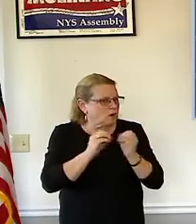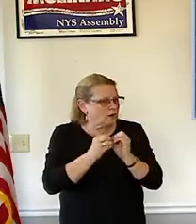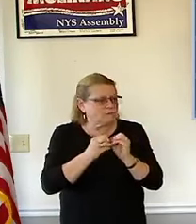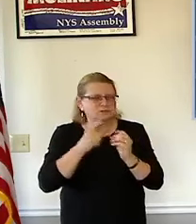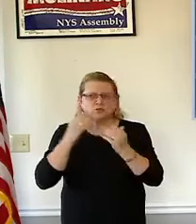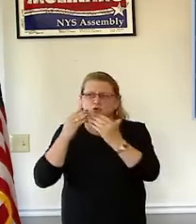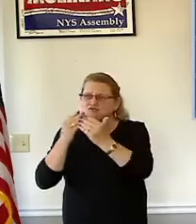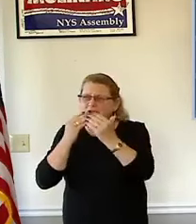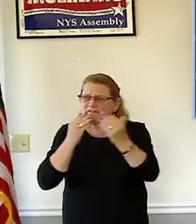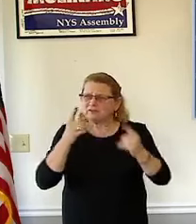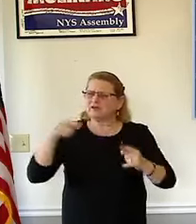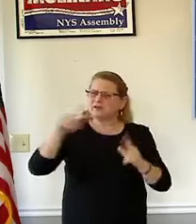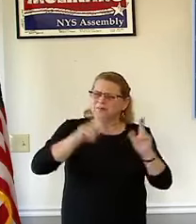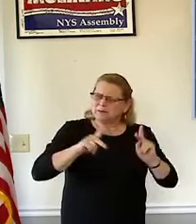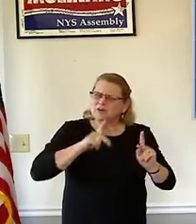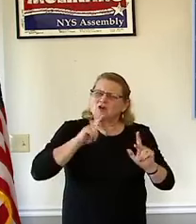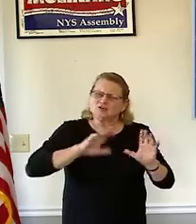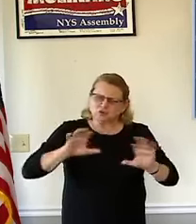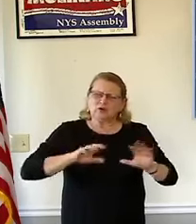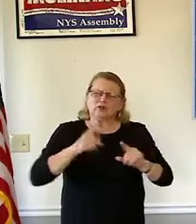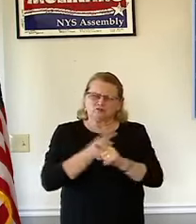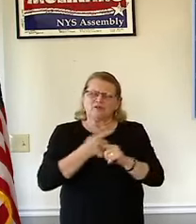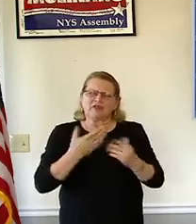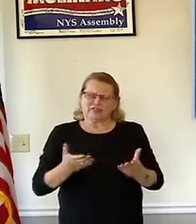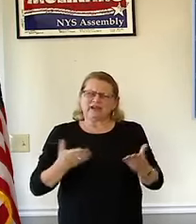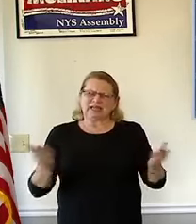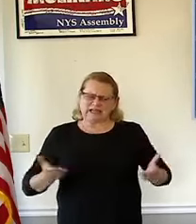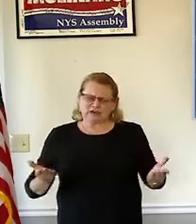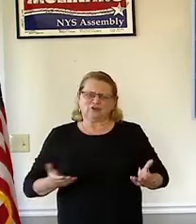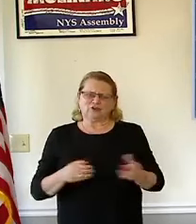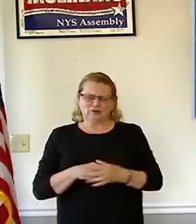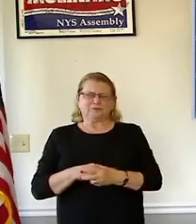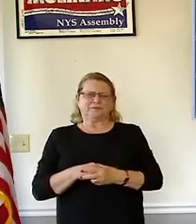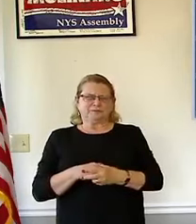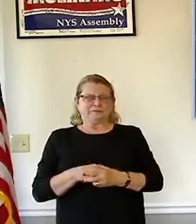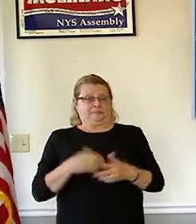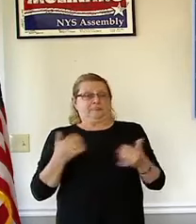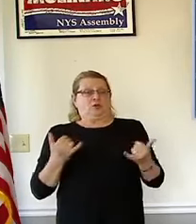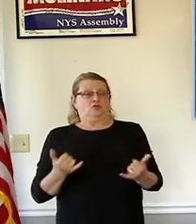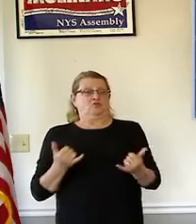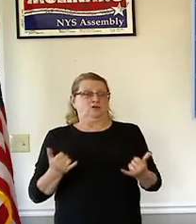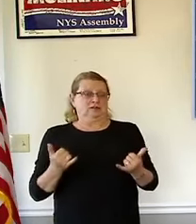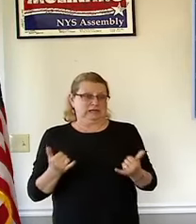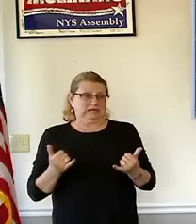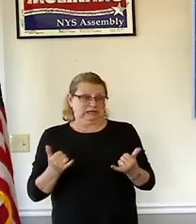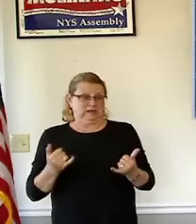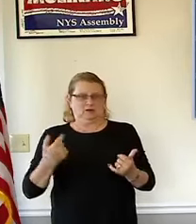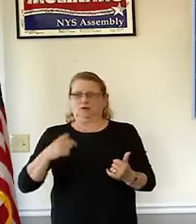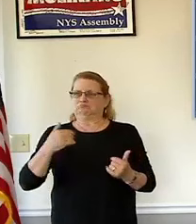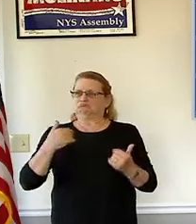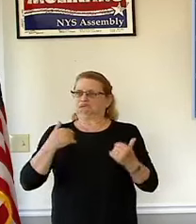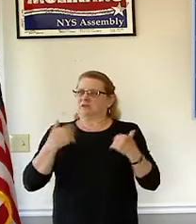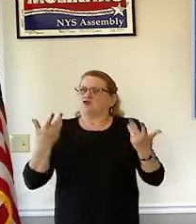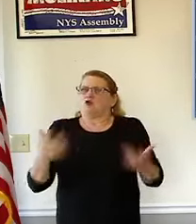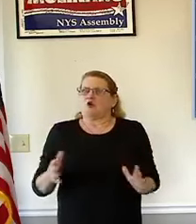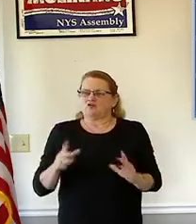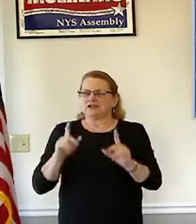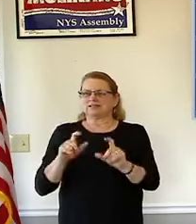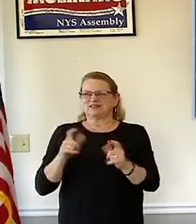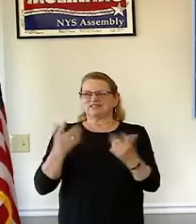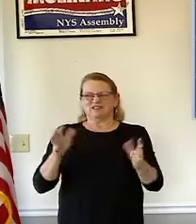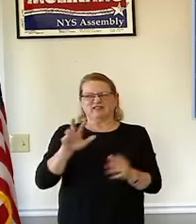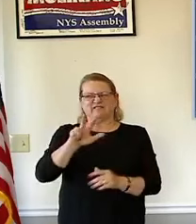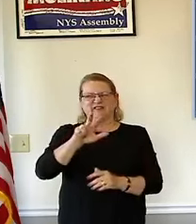being considerate and doing the right thing. You have. Currently, we have tested over